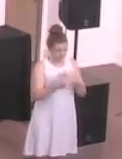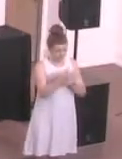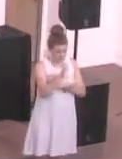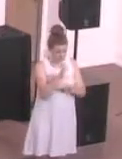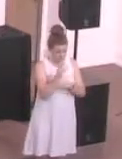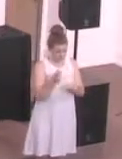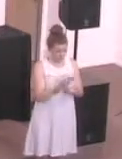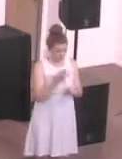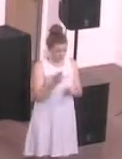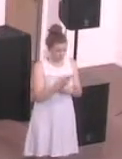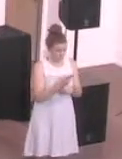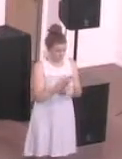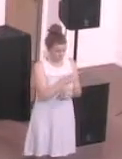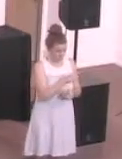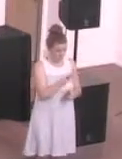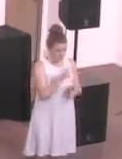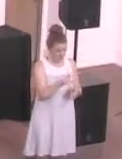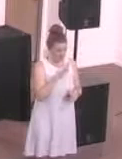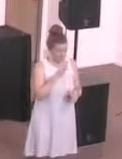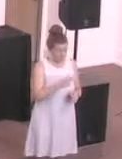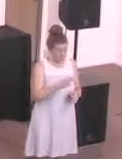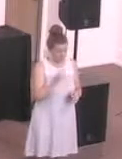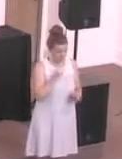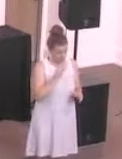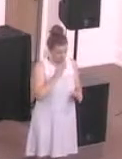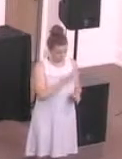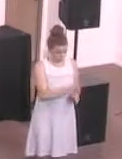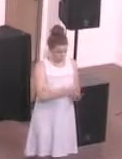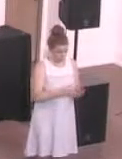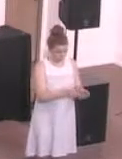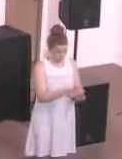be when he needed us to be there.